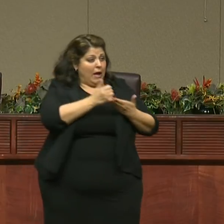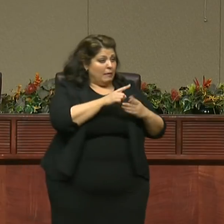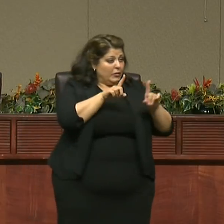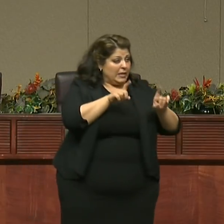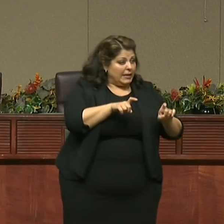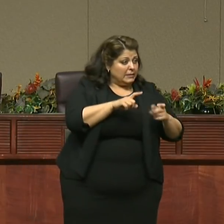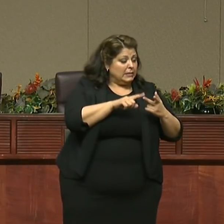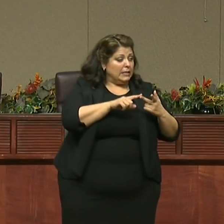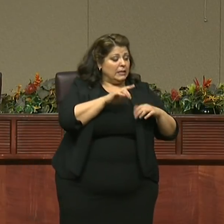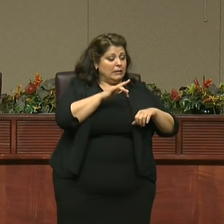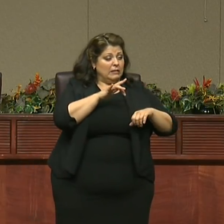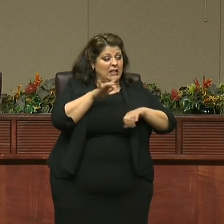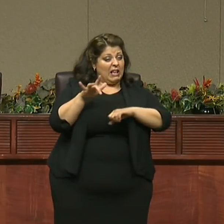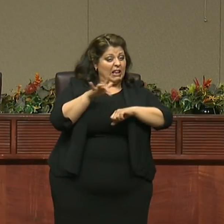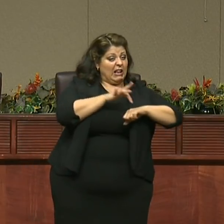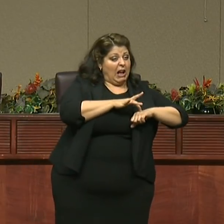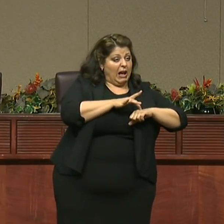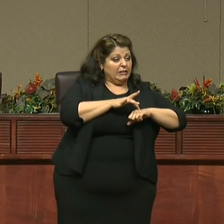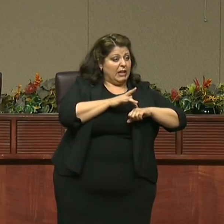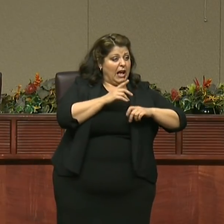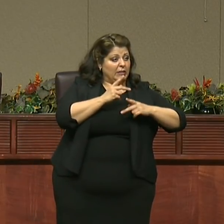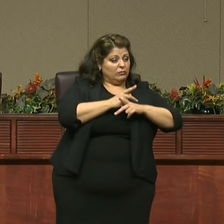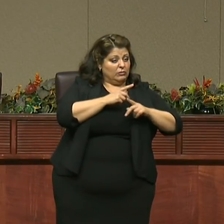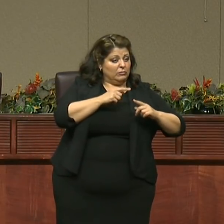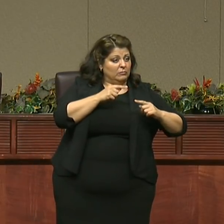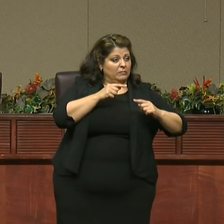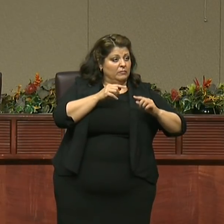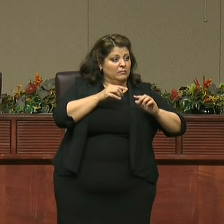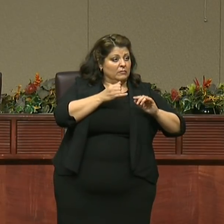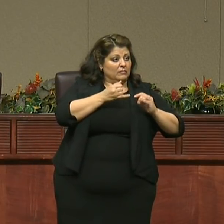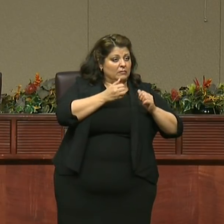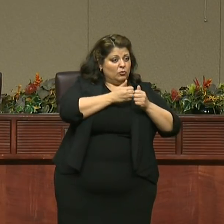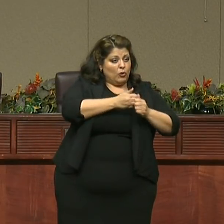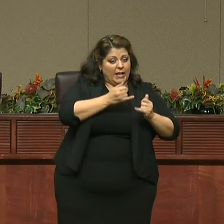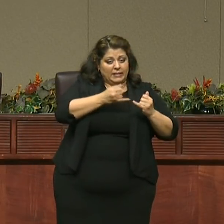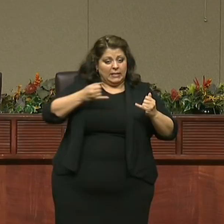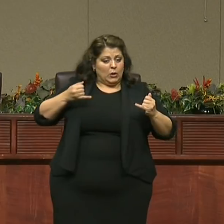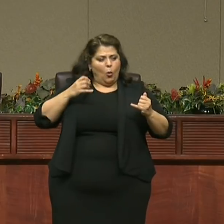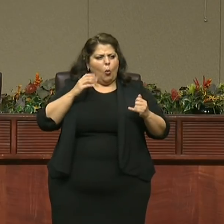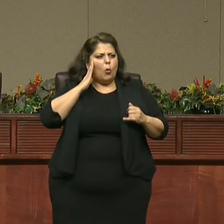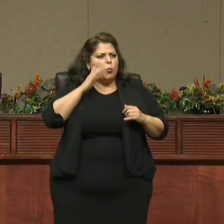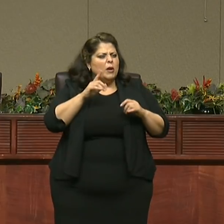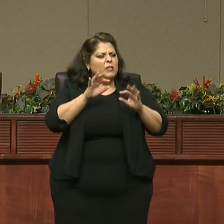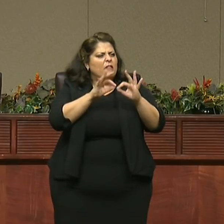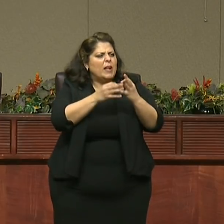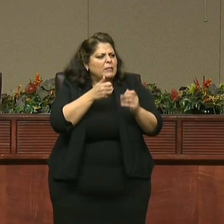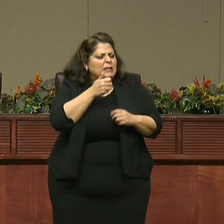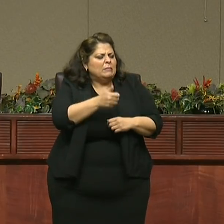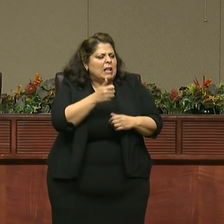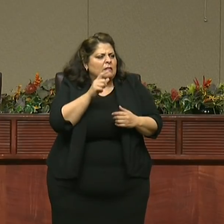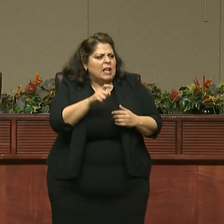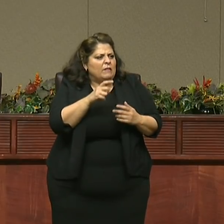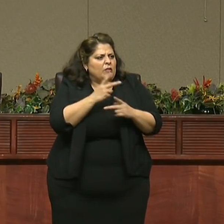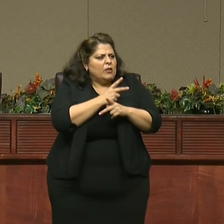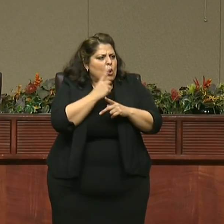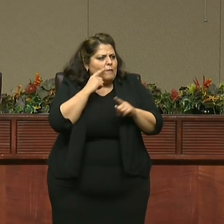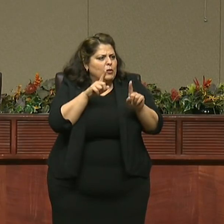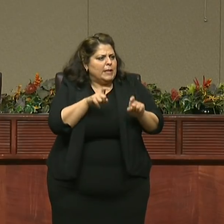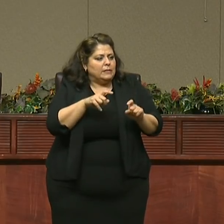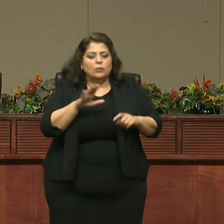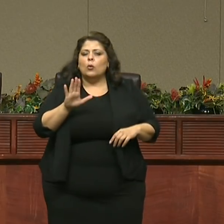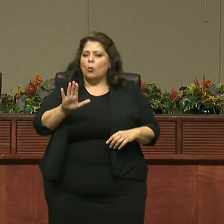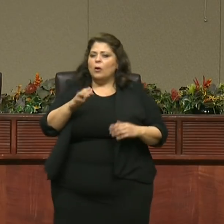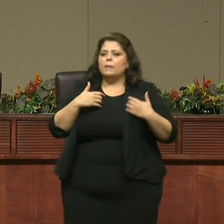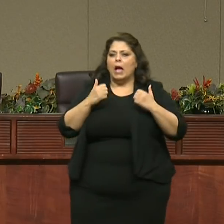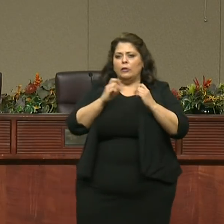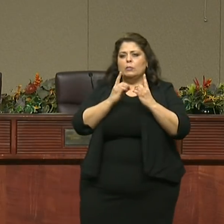contact tracing, or will families have to find testing on their own if that happens? No, we will. The health department